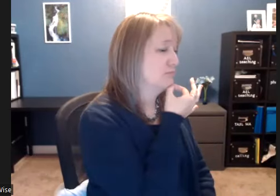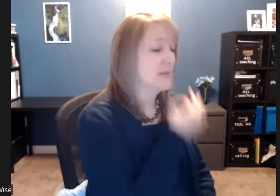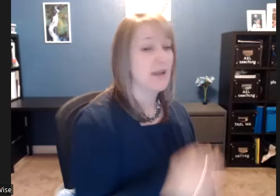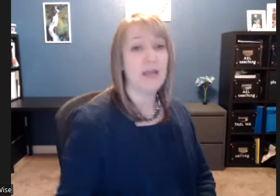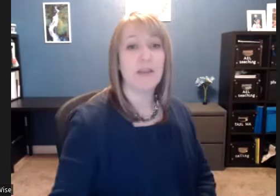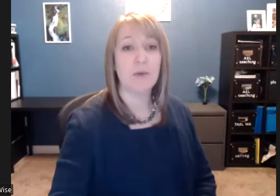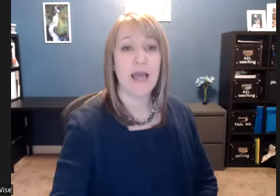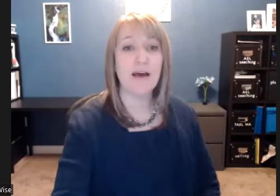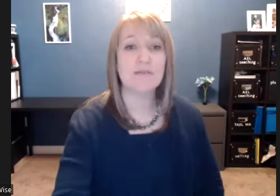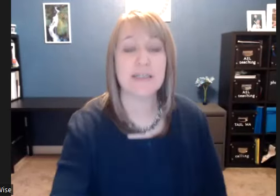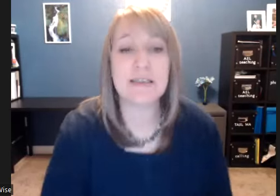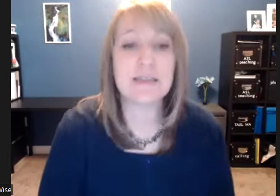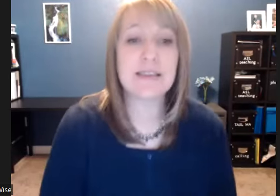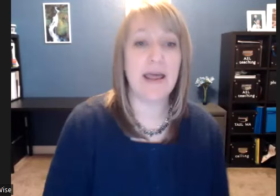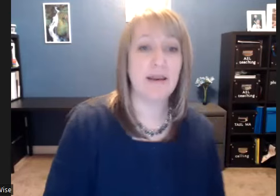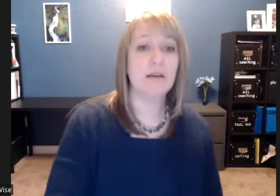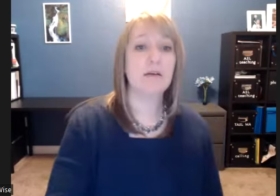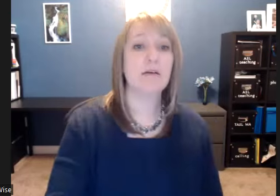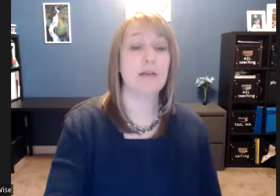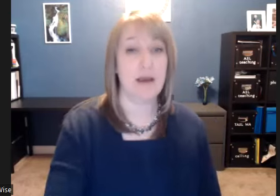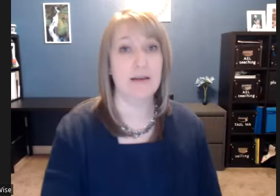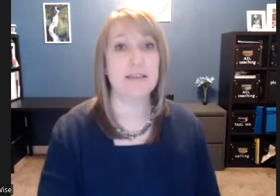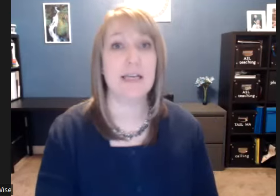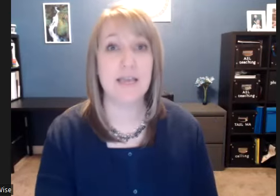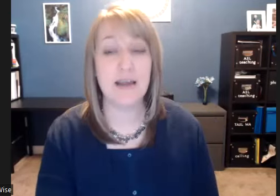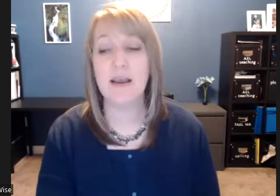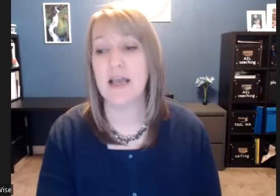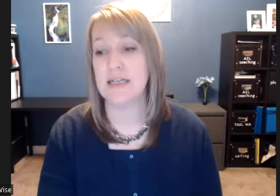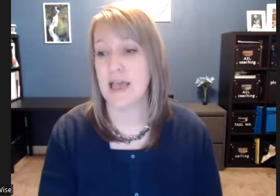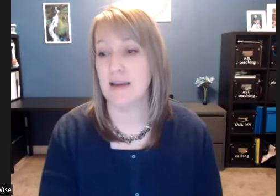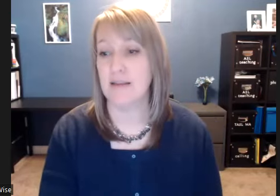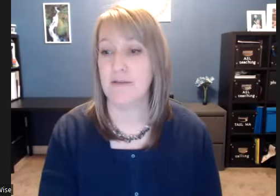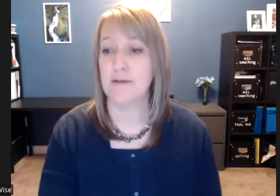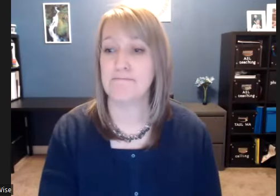And there we have lessons 10, 9, 10, 10, and 10, 11.